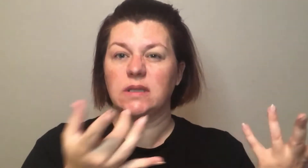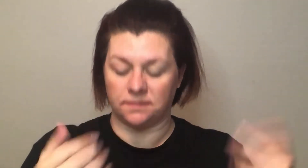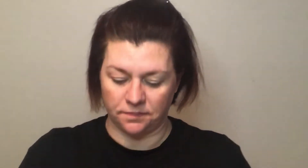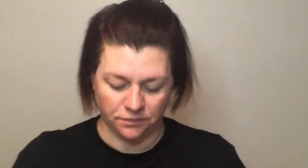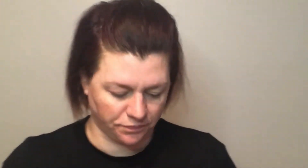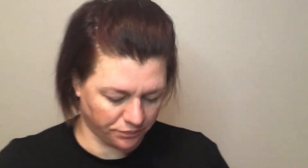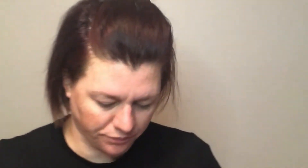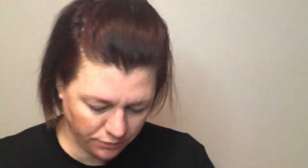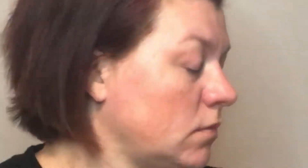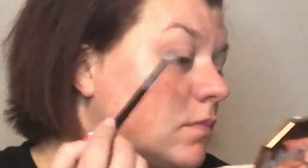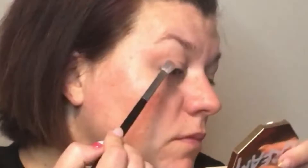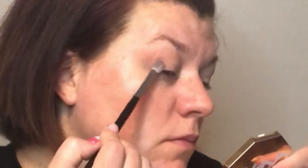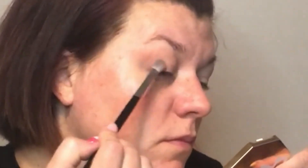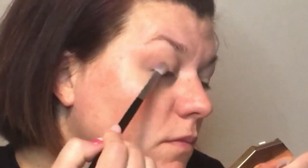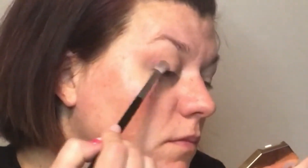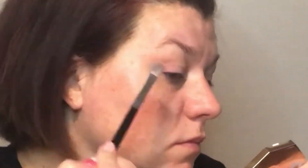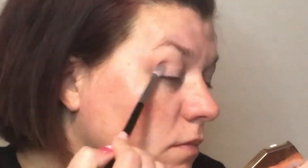kind of interesting.